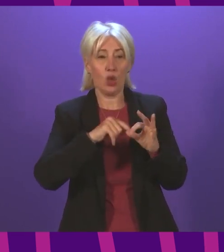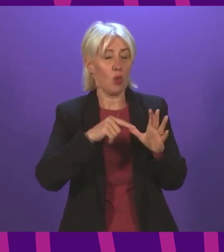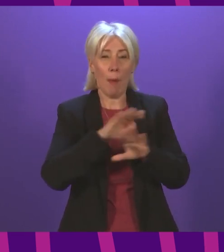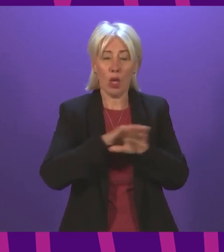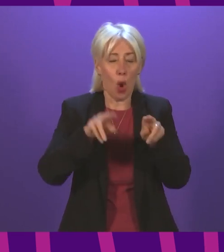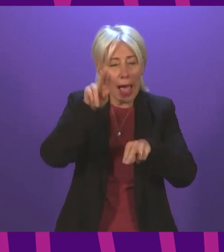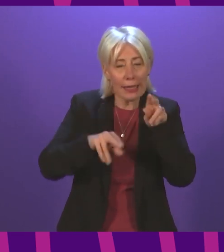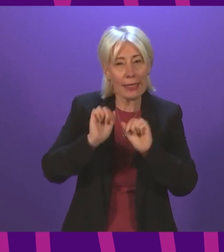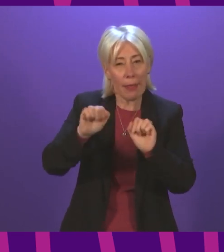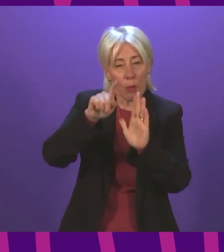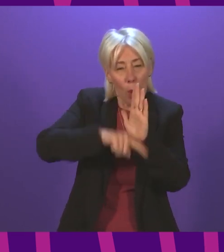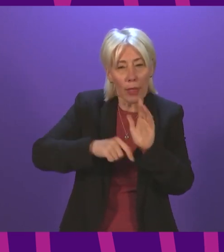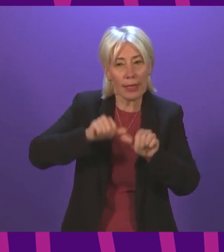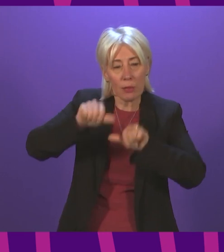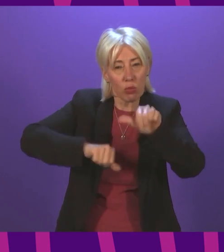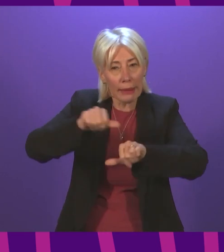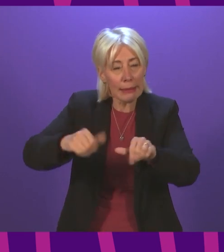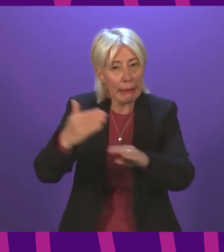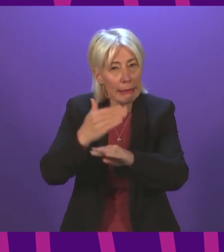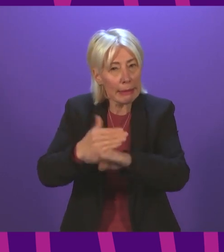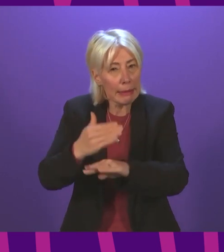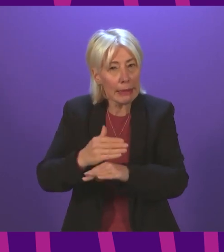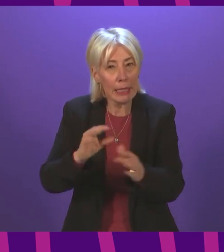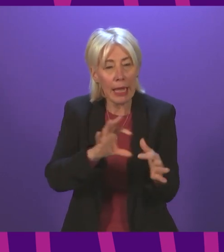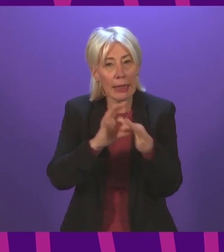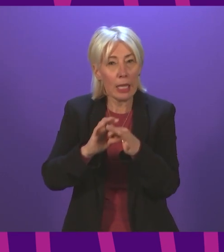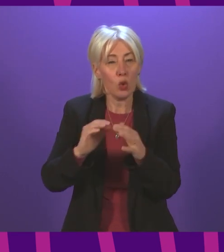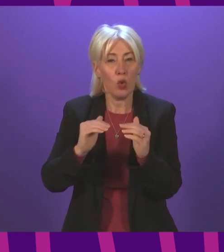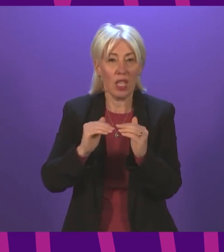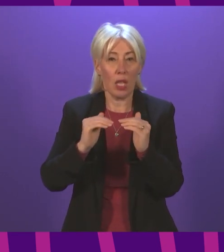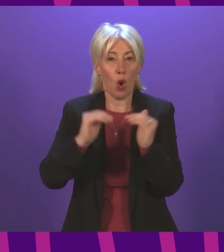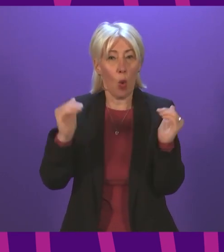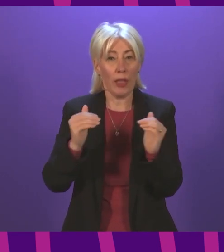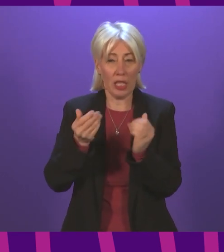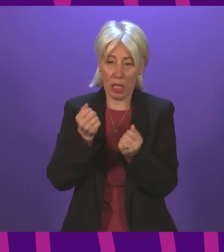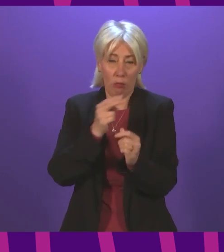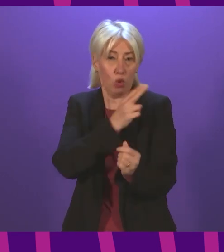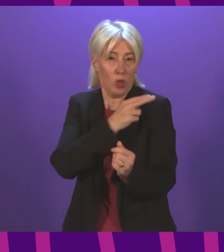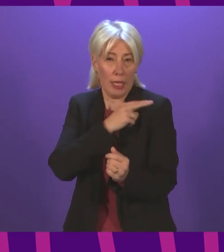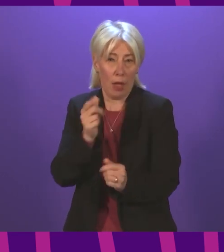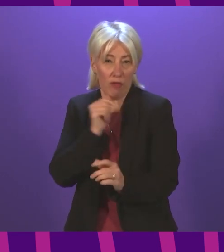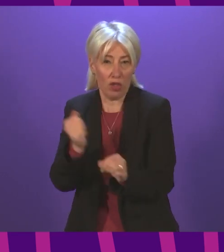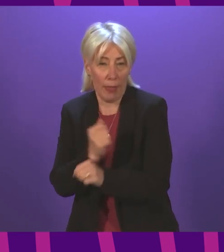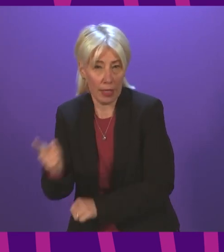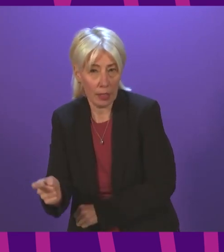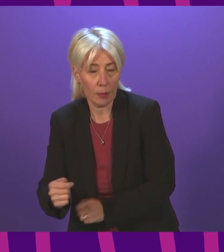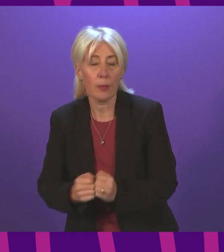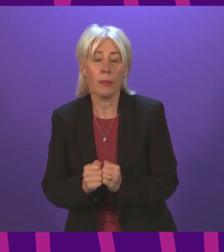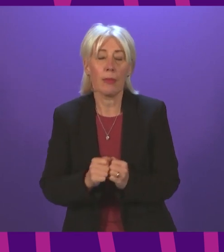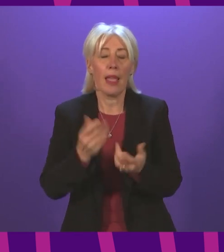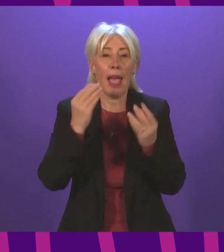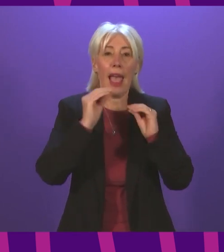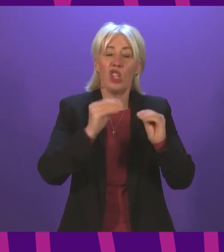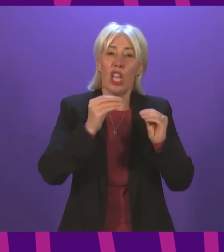practices against the three needs of the public sector equality duty. First Minister. The Education Secretary met with the Chief